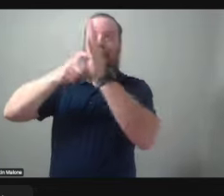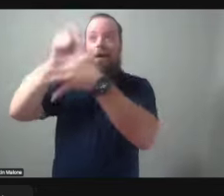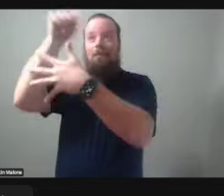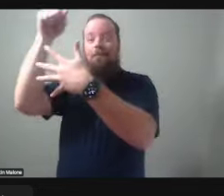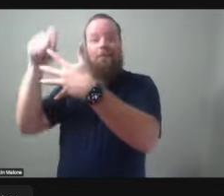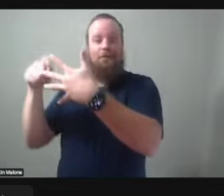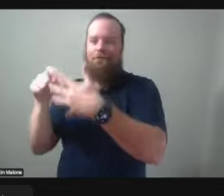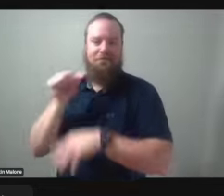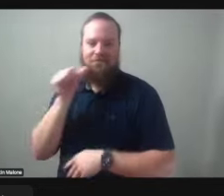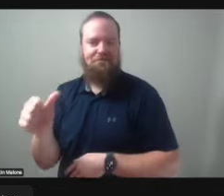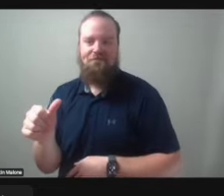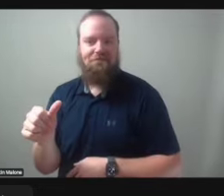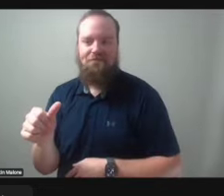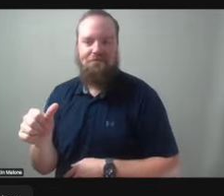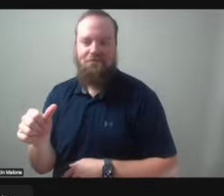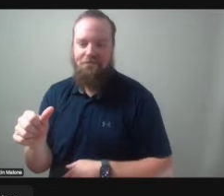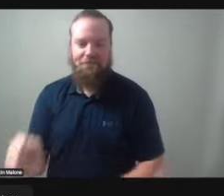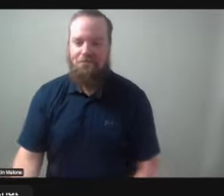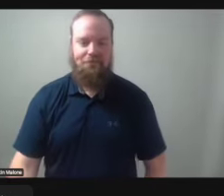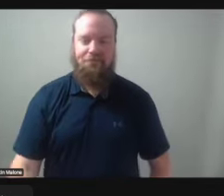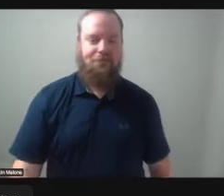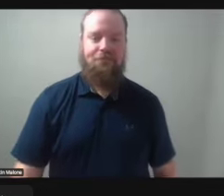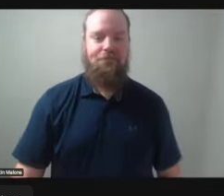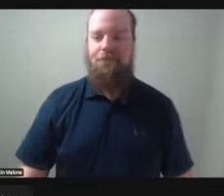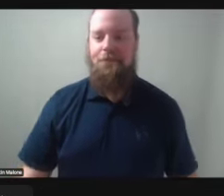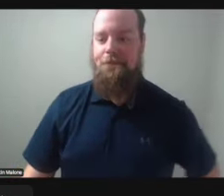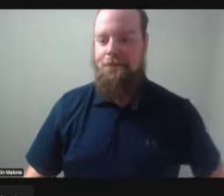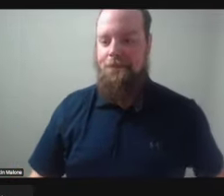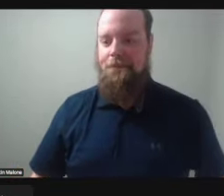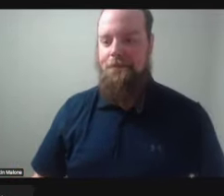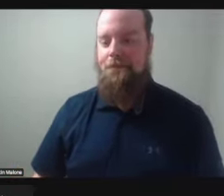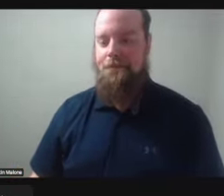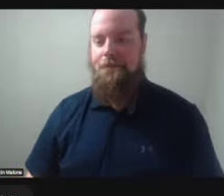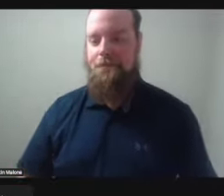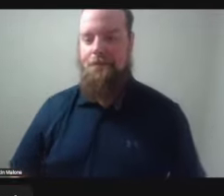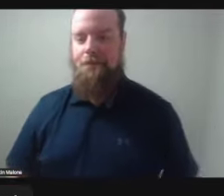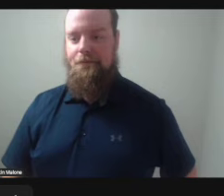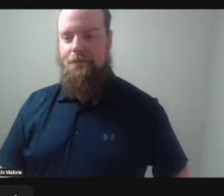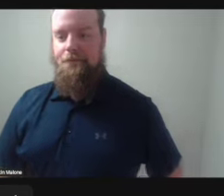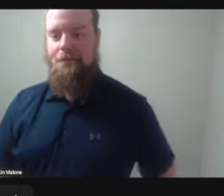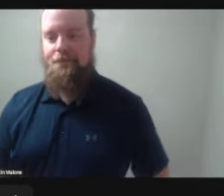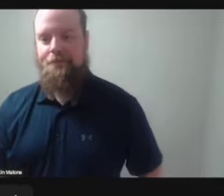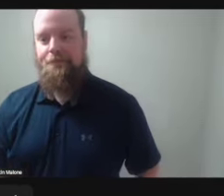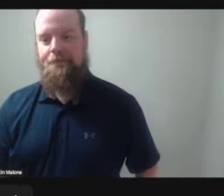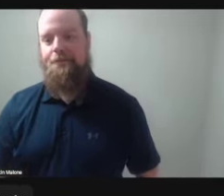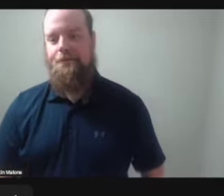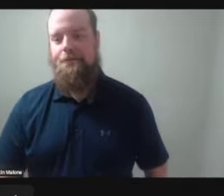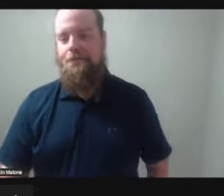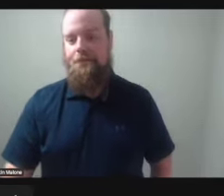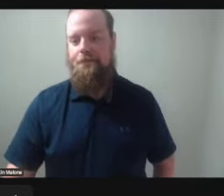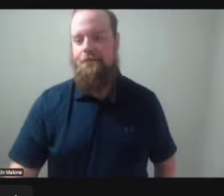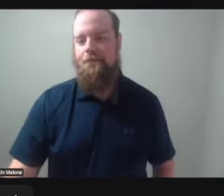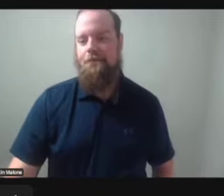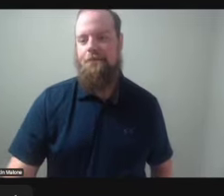systems are not languages because they do not check all of these requirements for being a